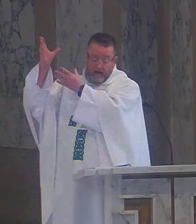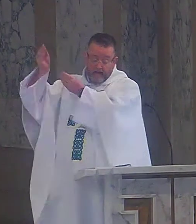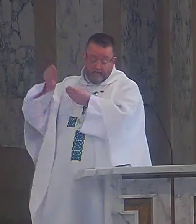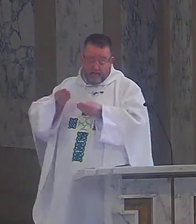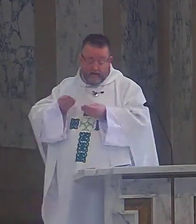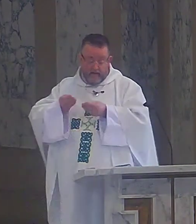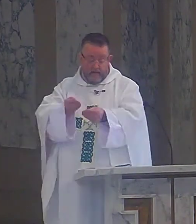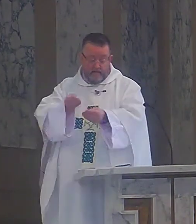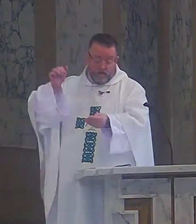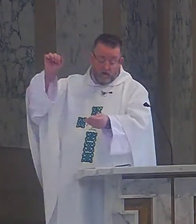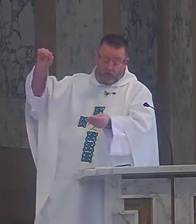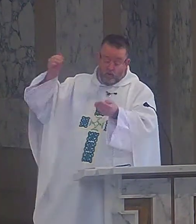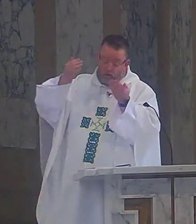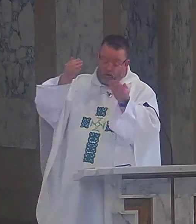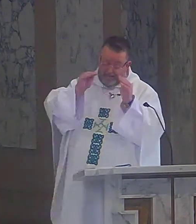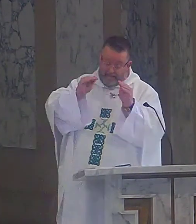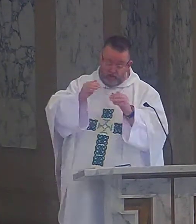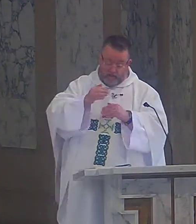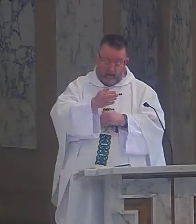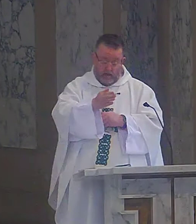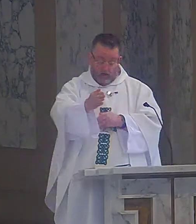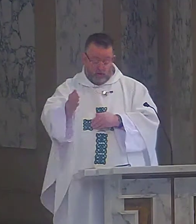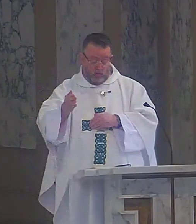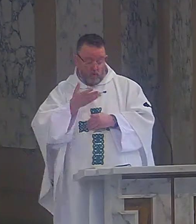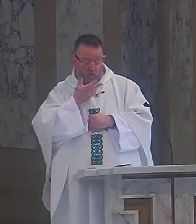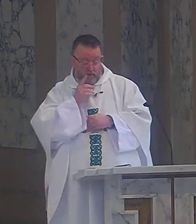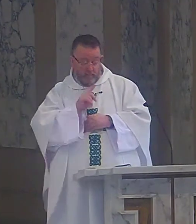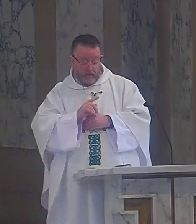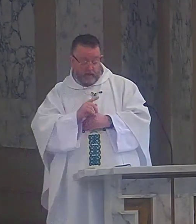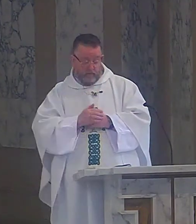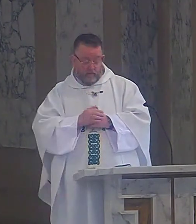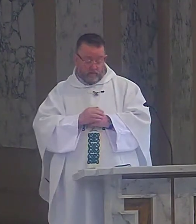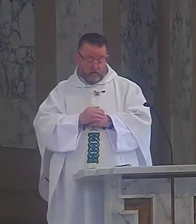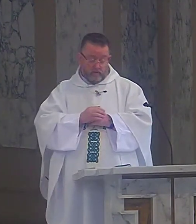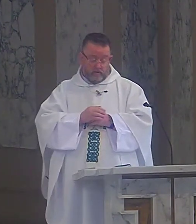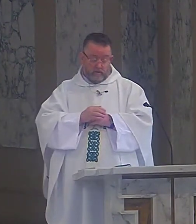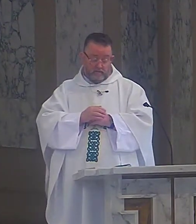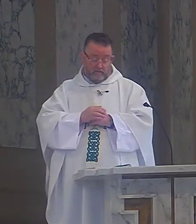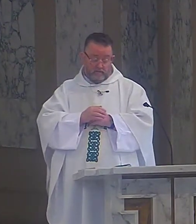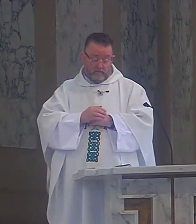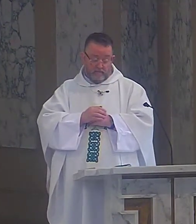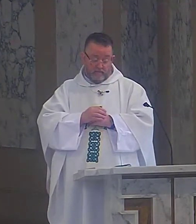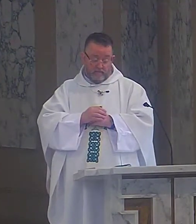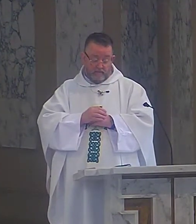I have given your teaching to all the peoples.